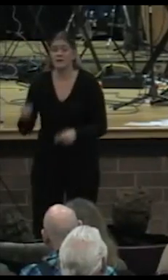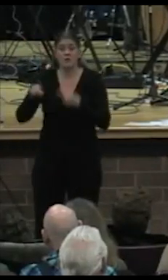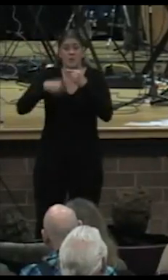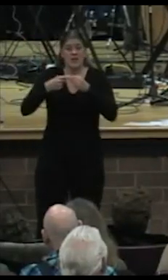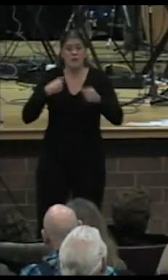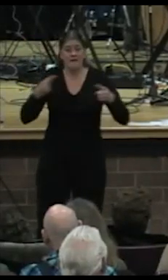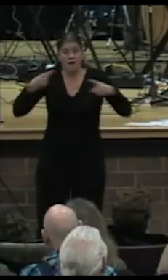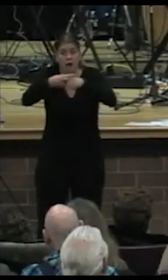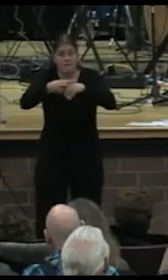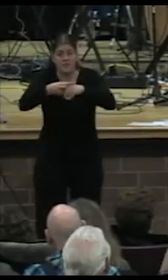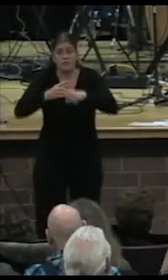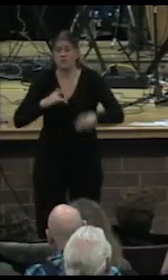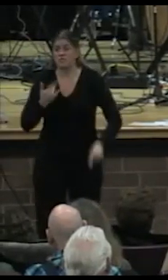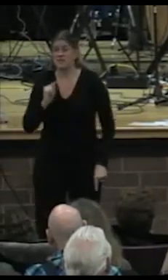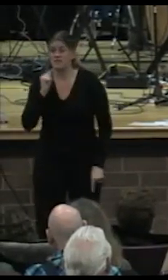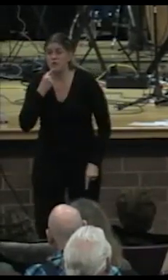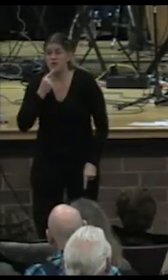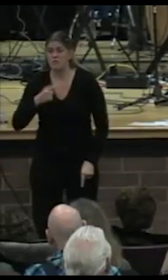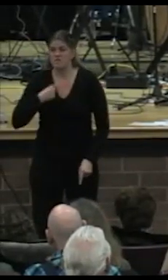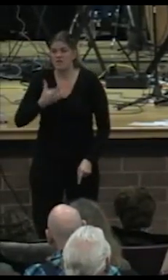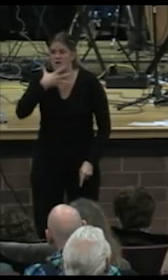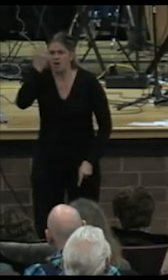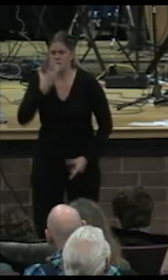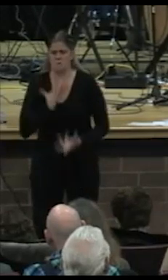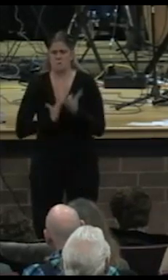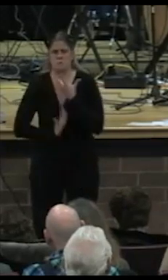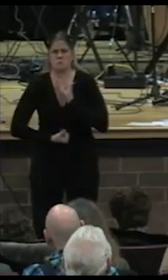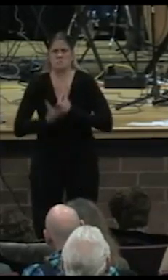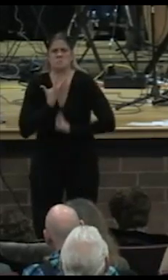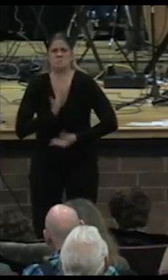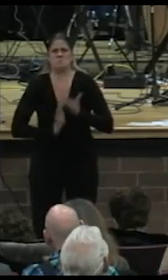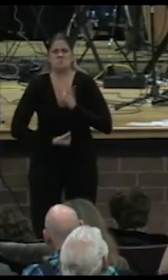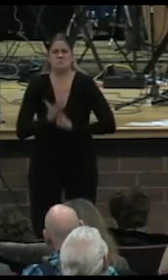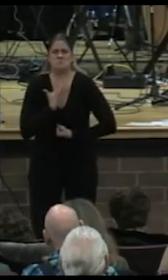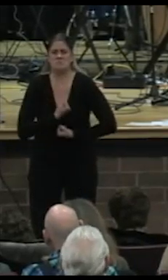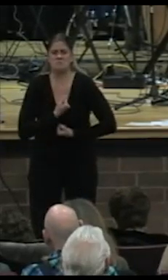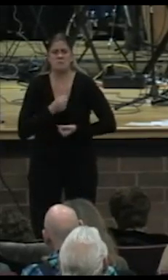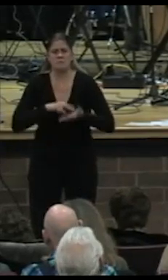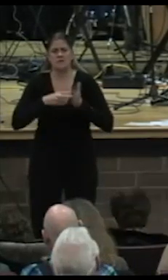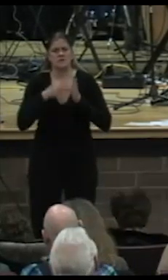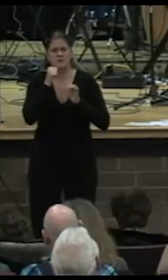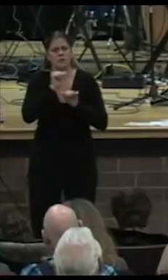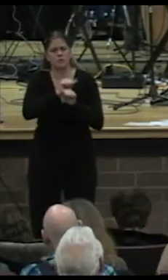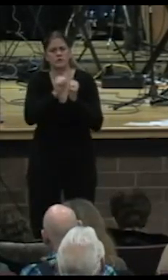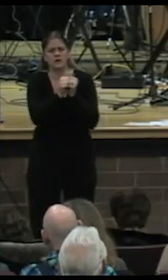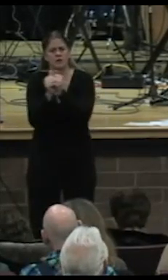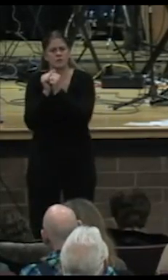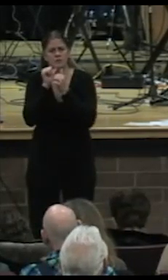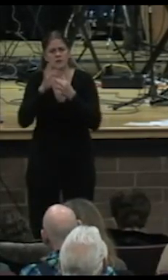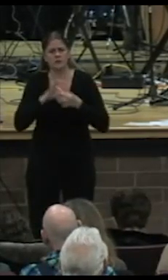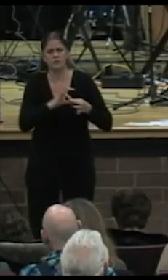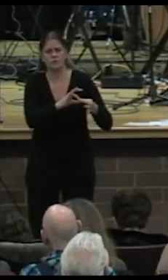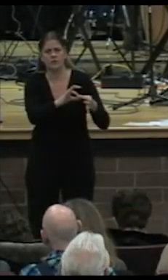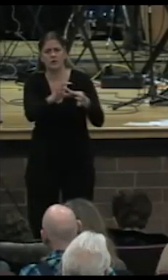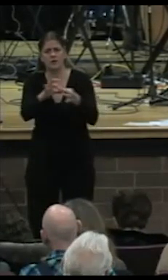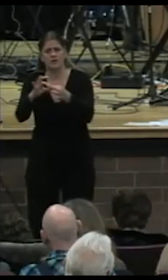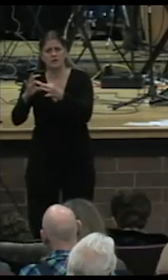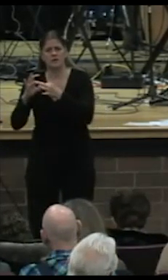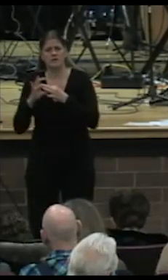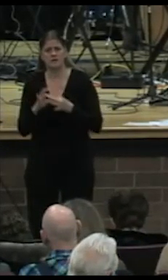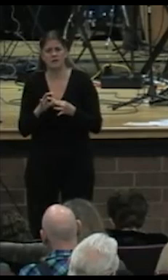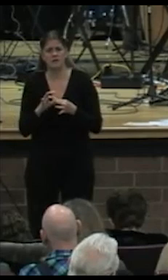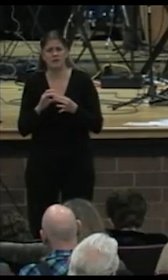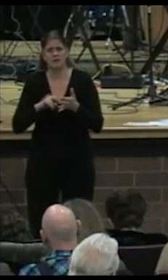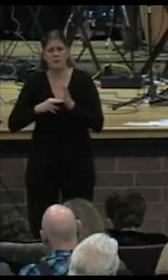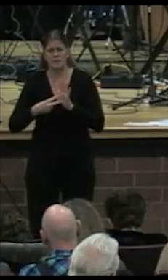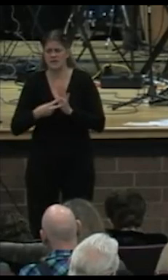when you're disappointed and you let your disappointments rise to capture your heart, you